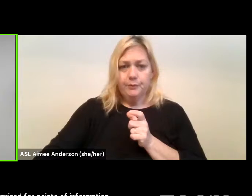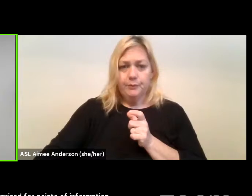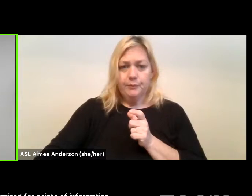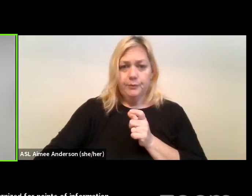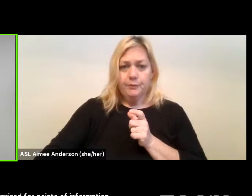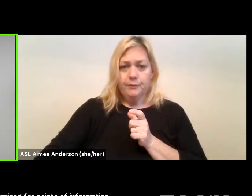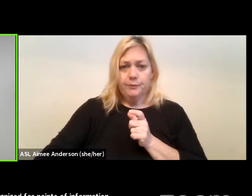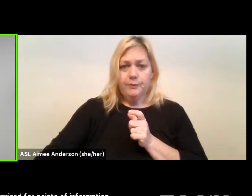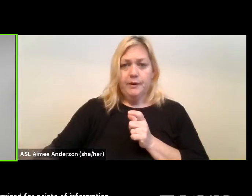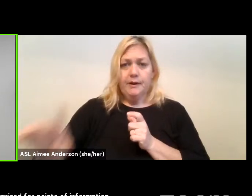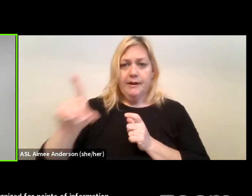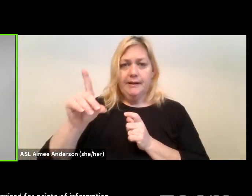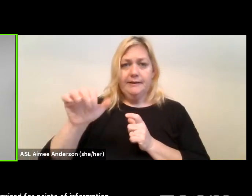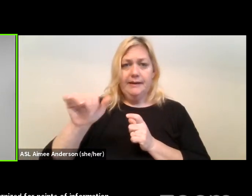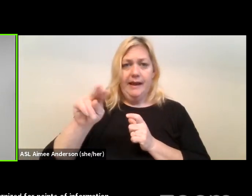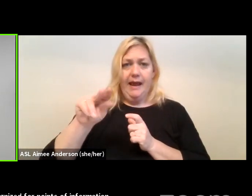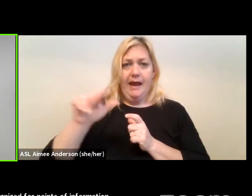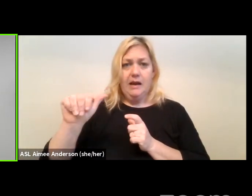Becker.